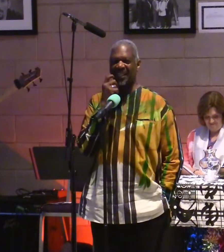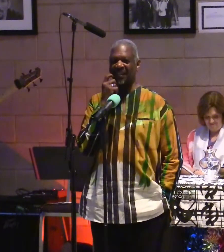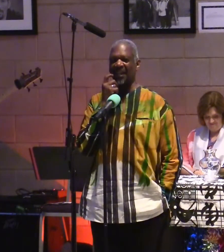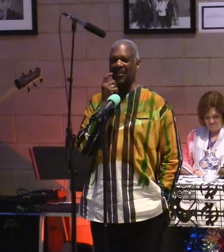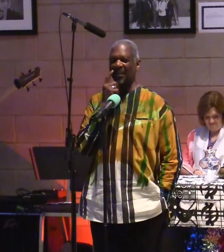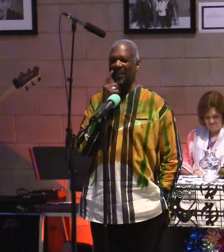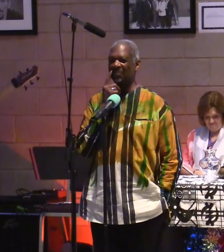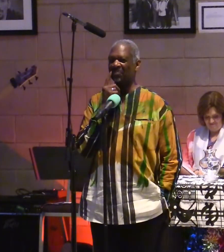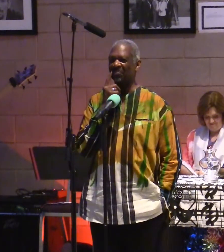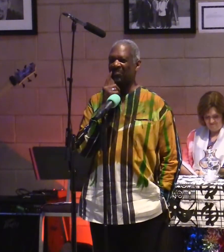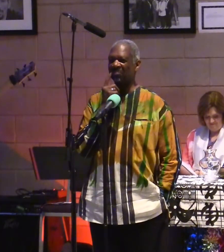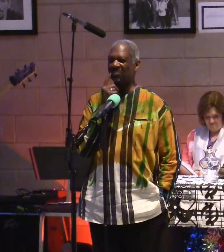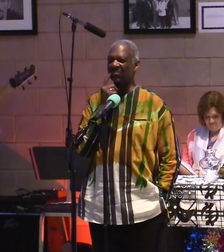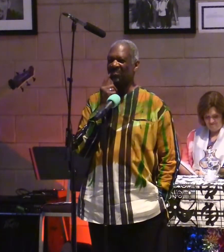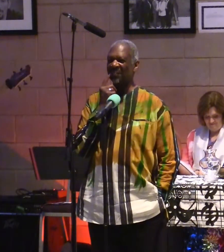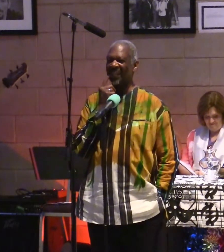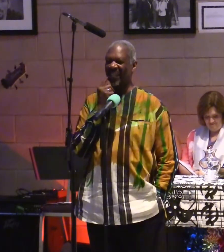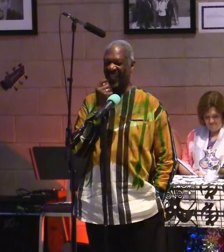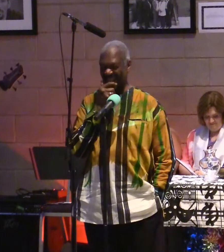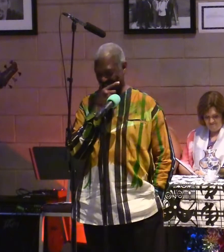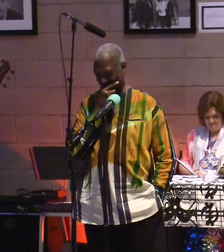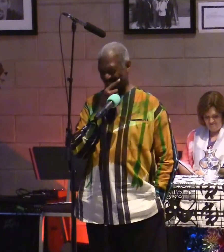it's there. Amen.